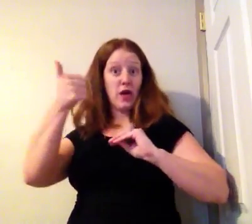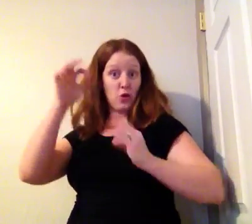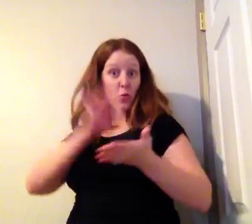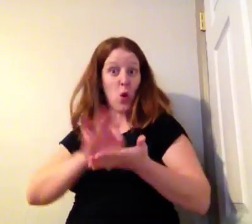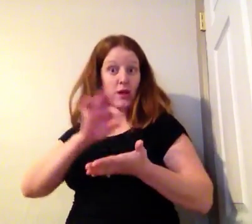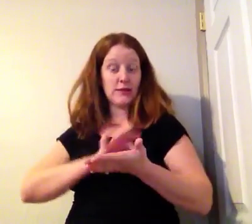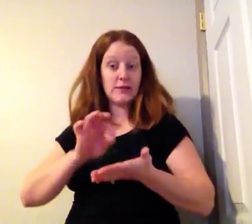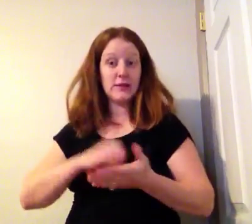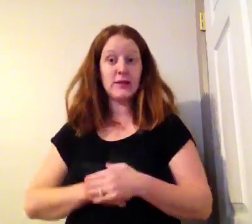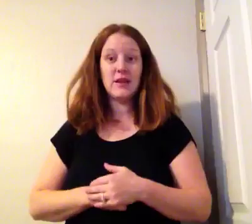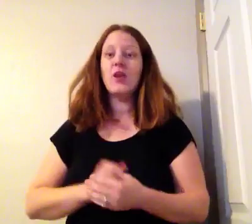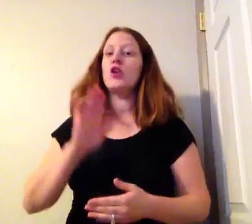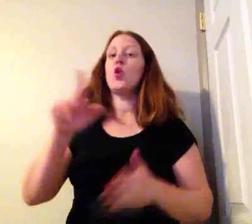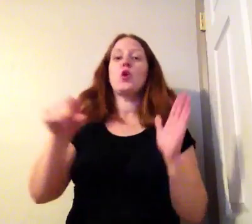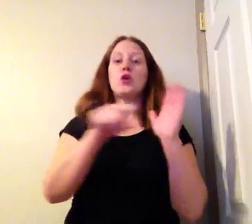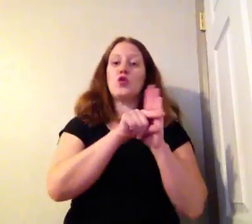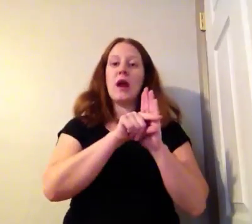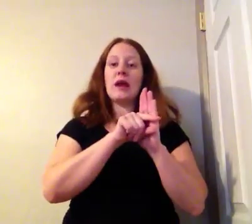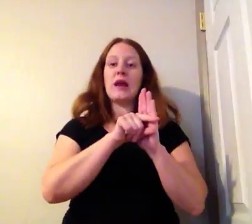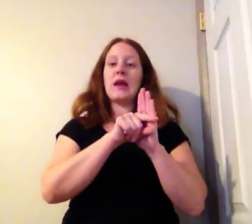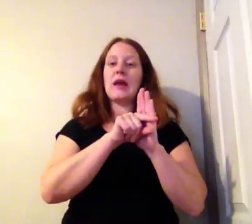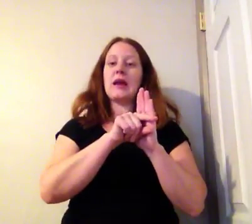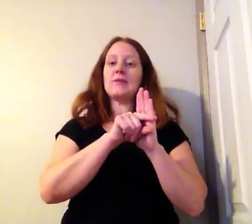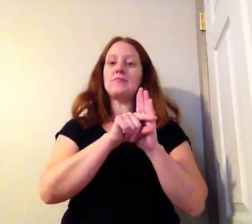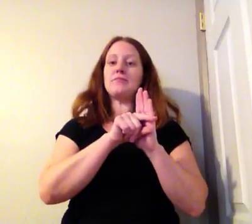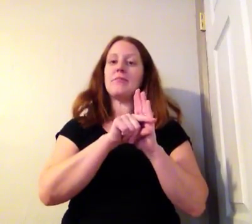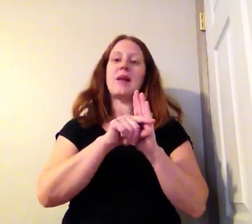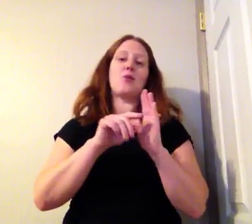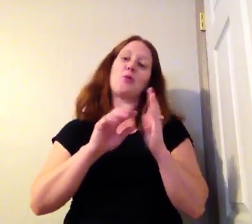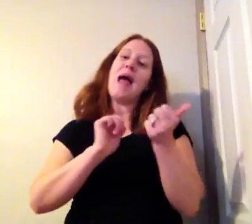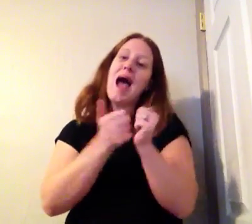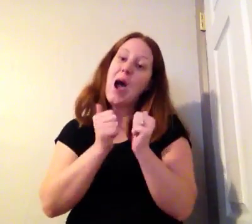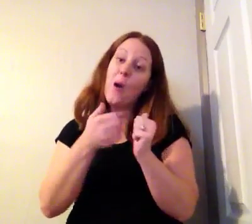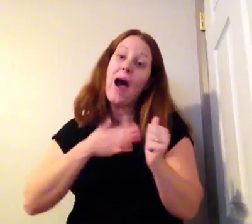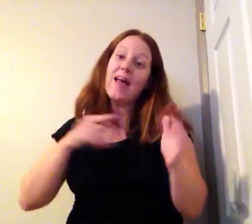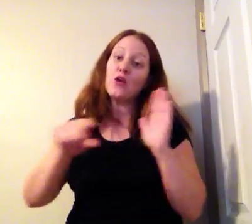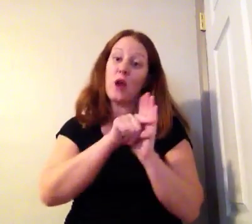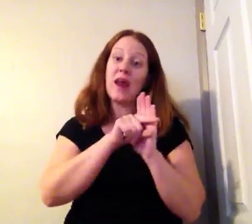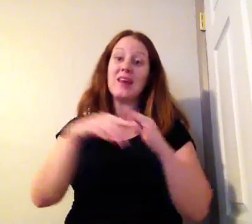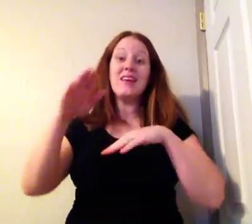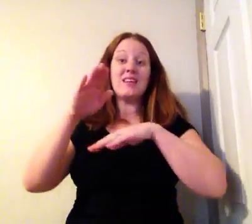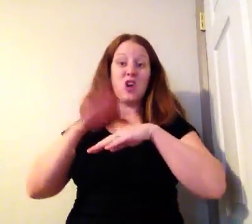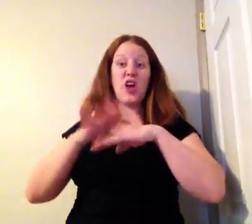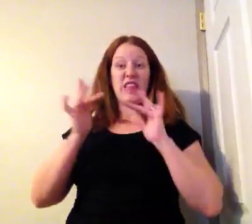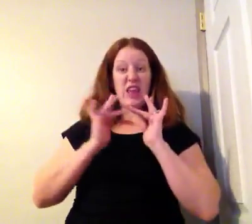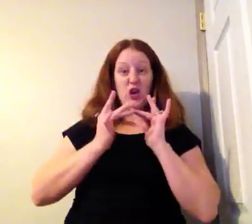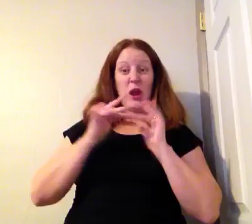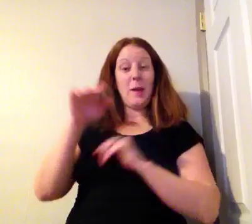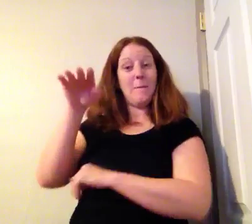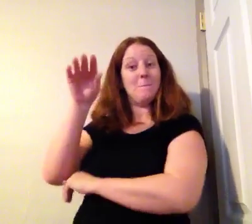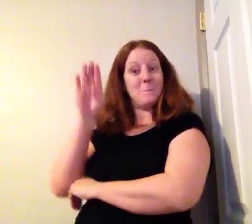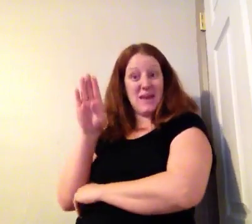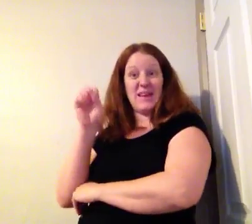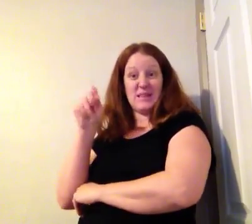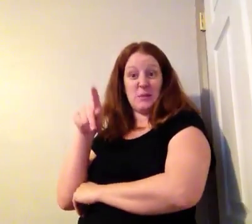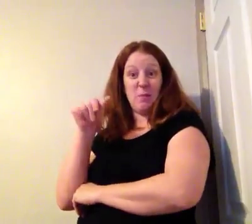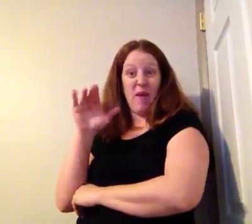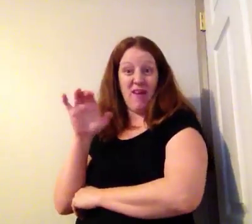scale is on the webpage on BSpace. We don't grade on the scale, we have